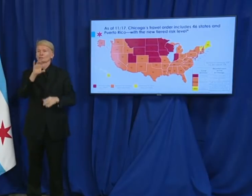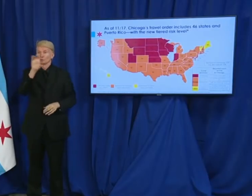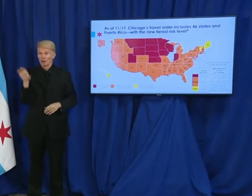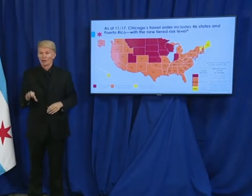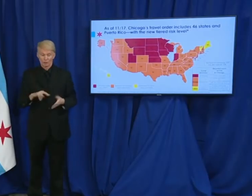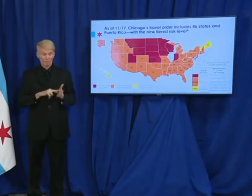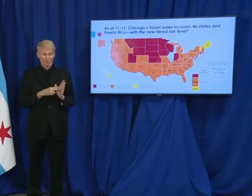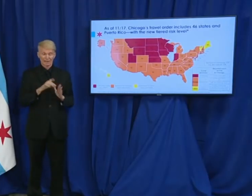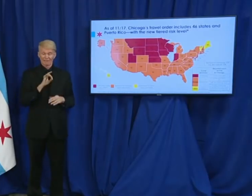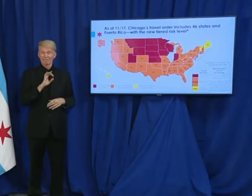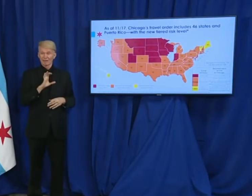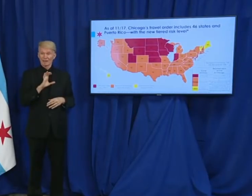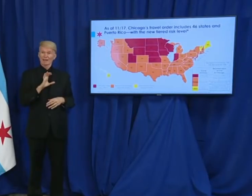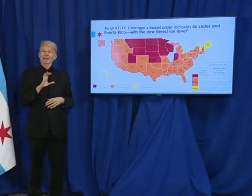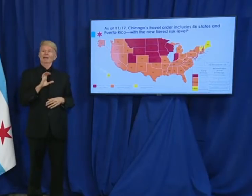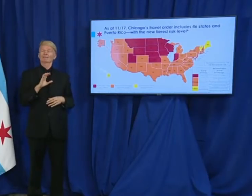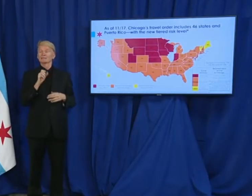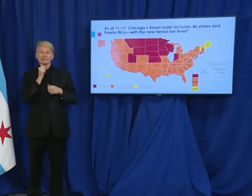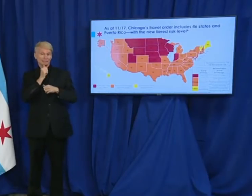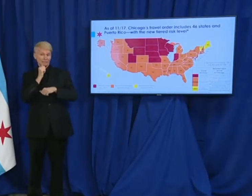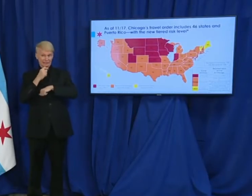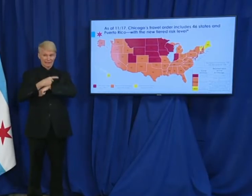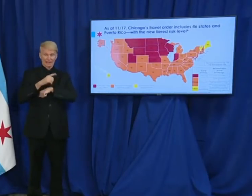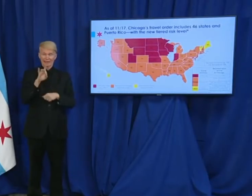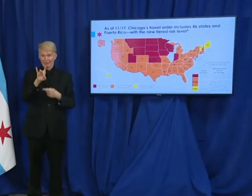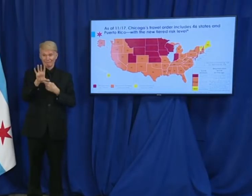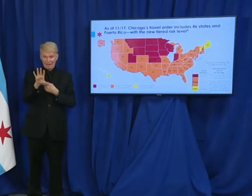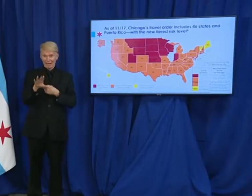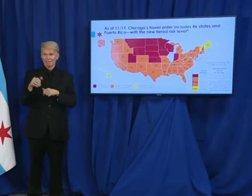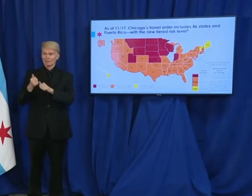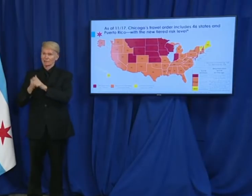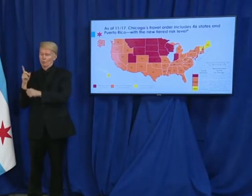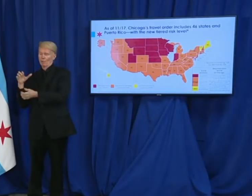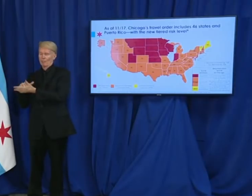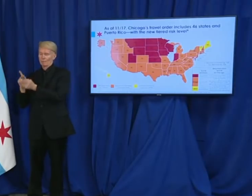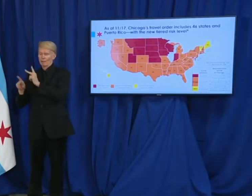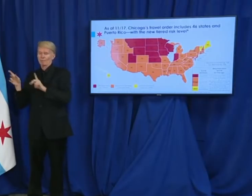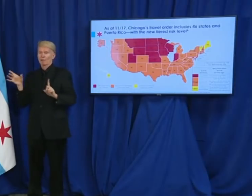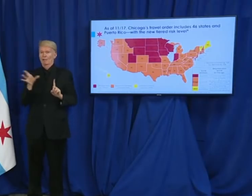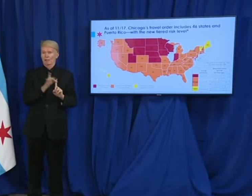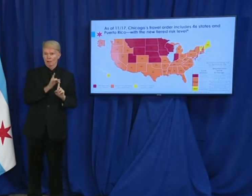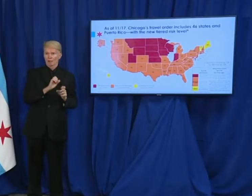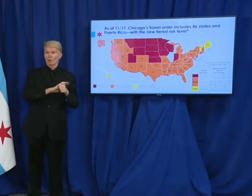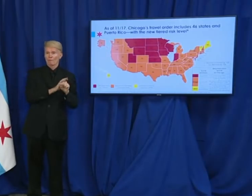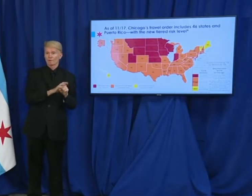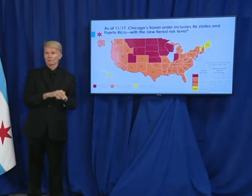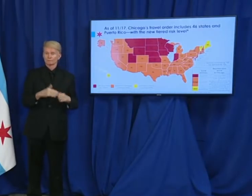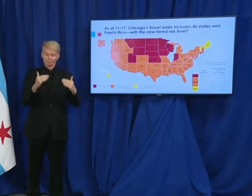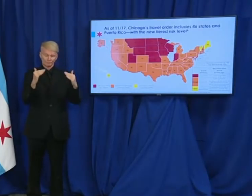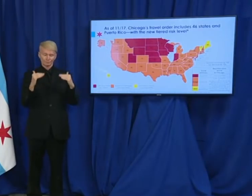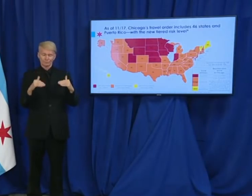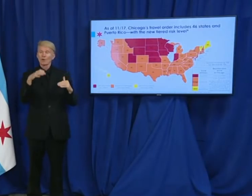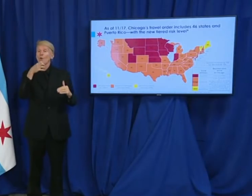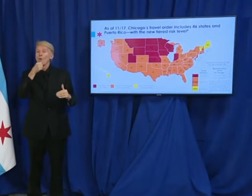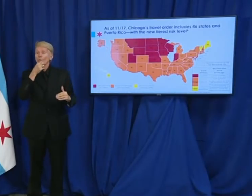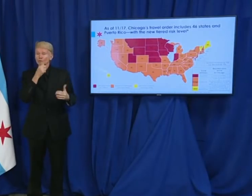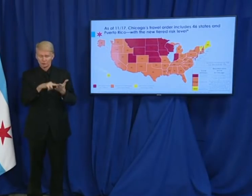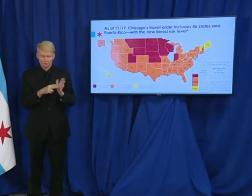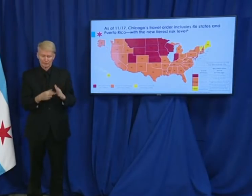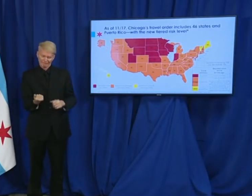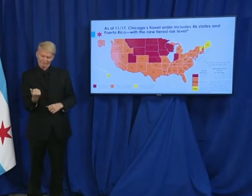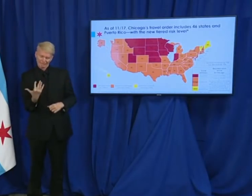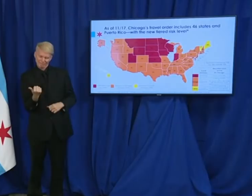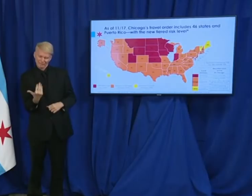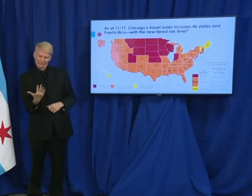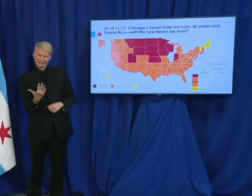85 daily cases per 100,000. That's where the quarantine is required. The places in orange have a level between 15